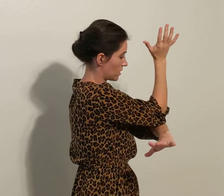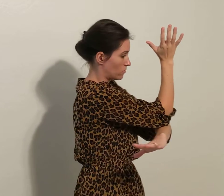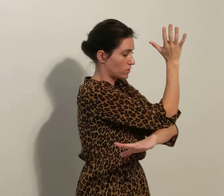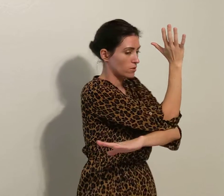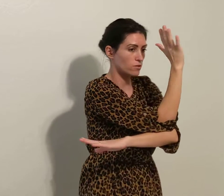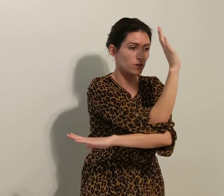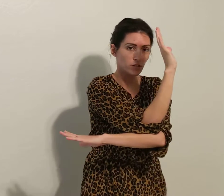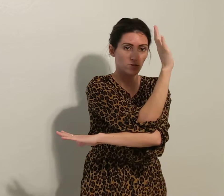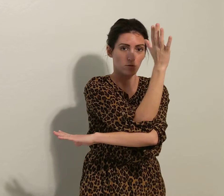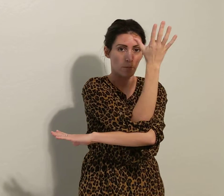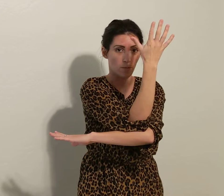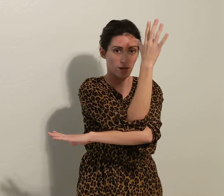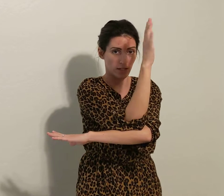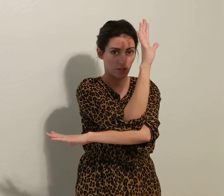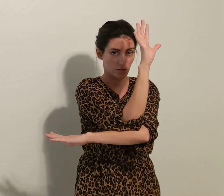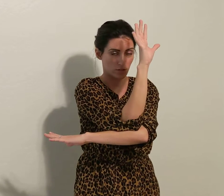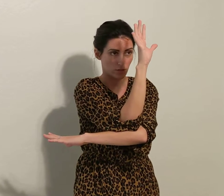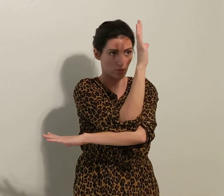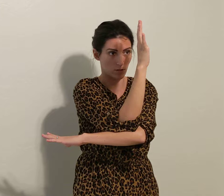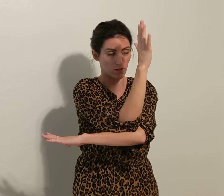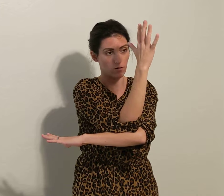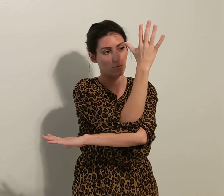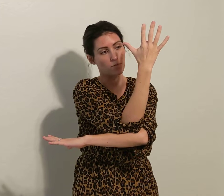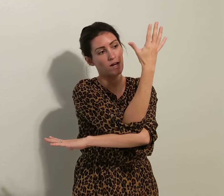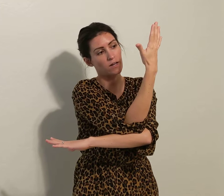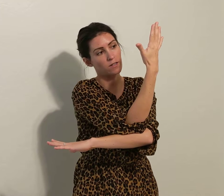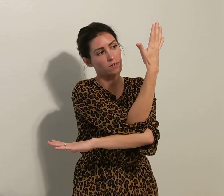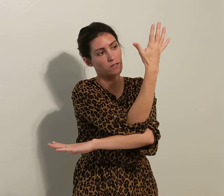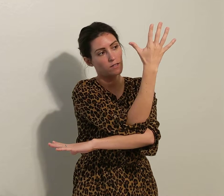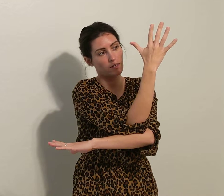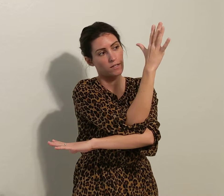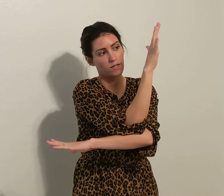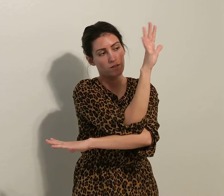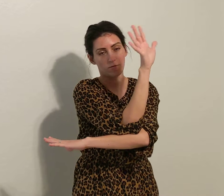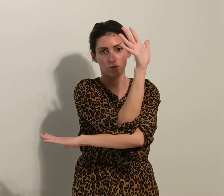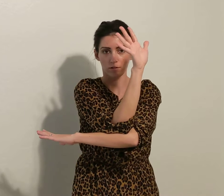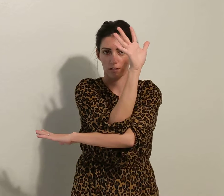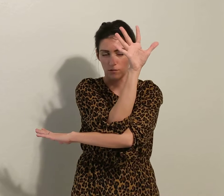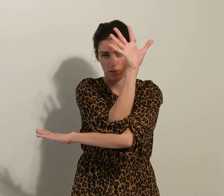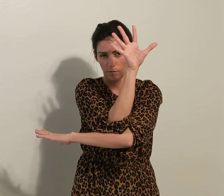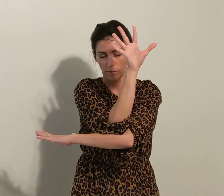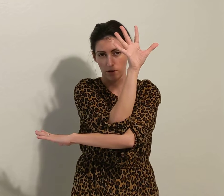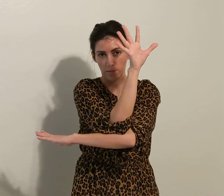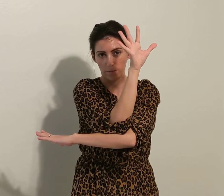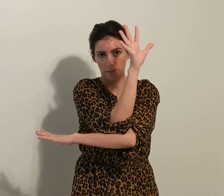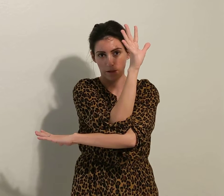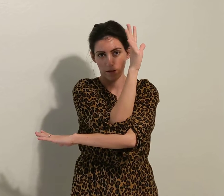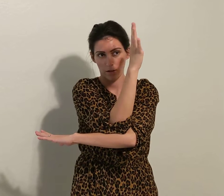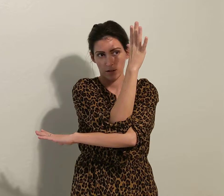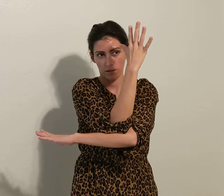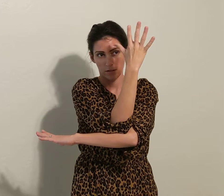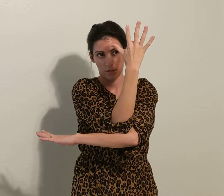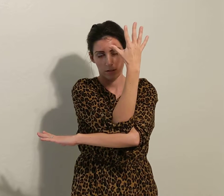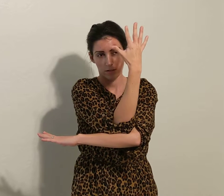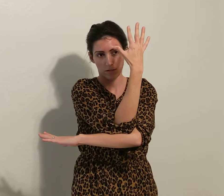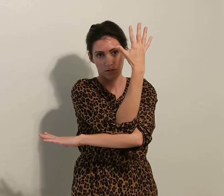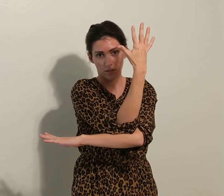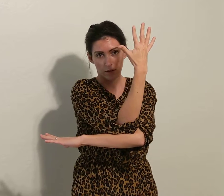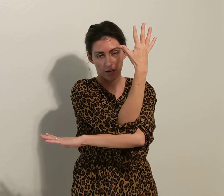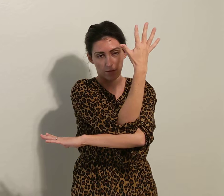And we are going to do many trees. So we're going to go back and forth. Like you see my palm, you see the back of my